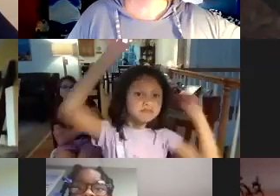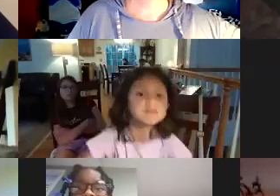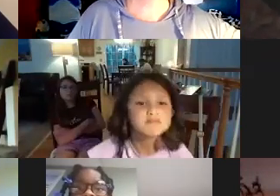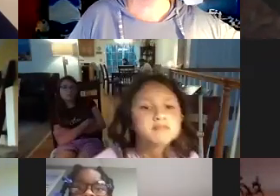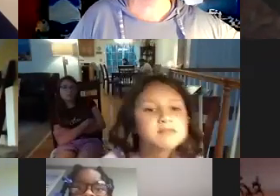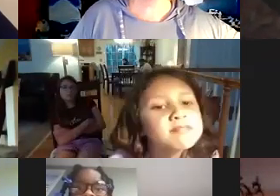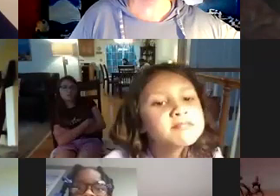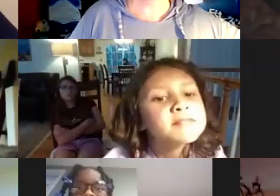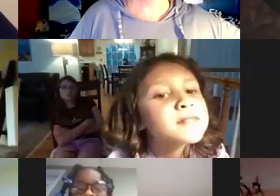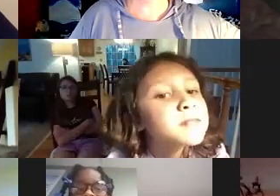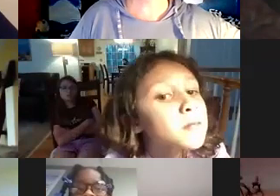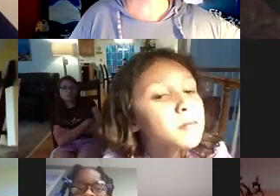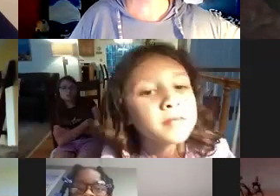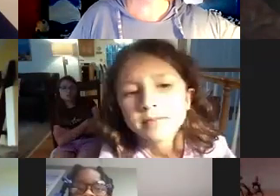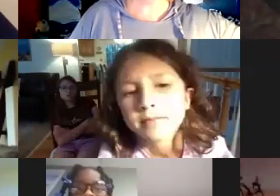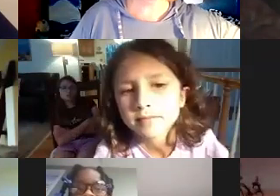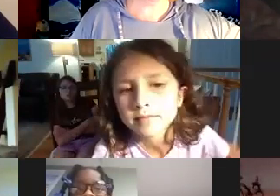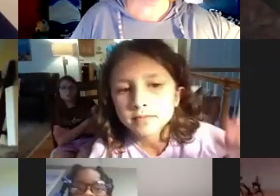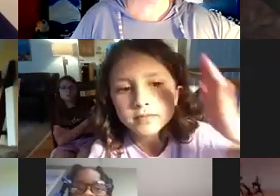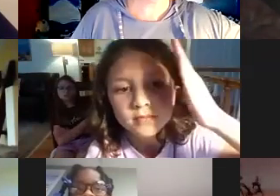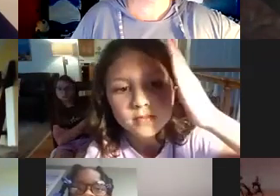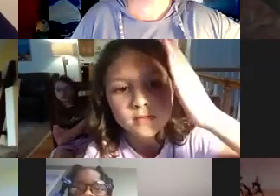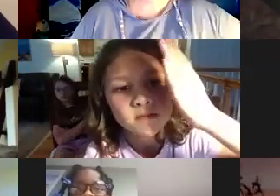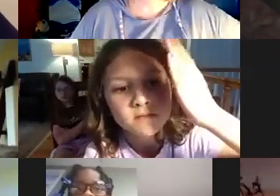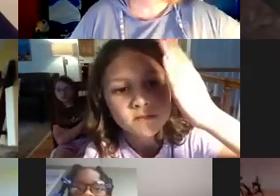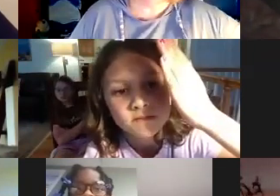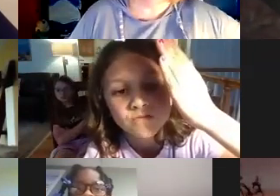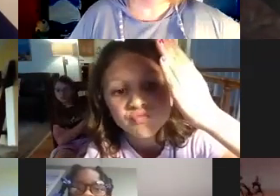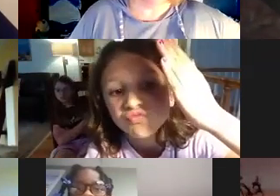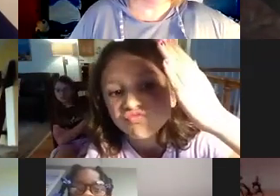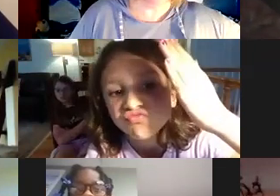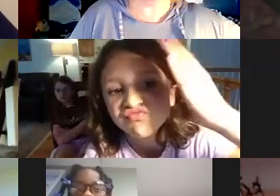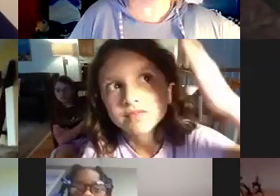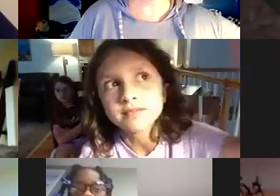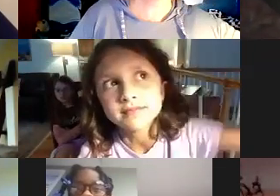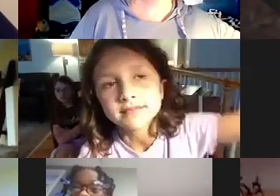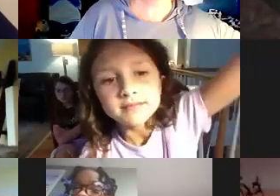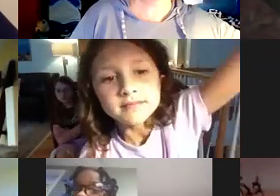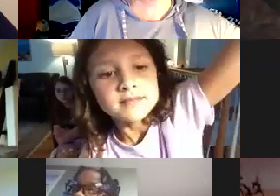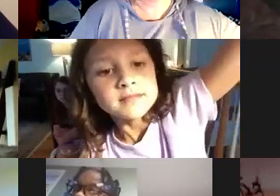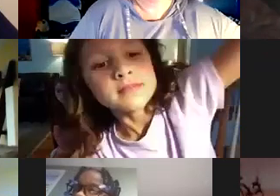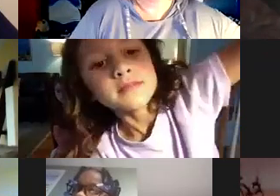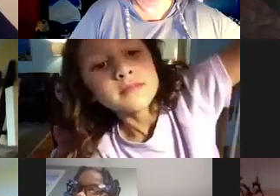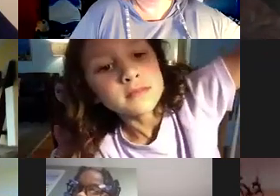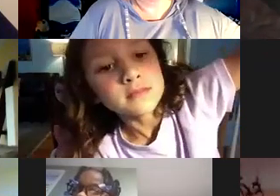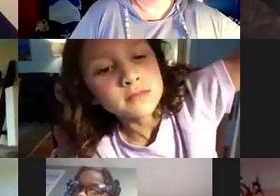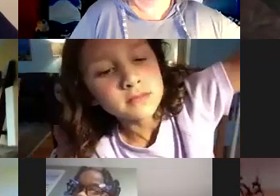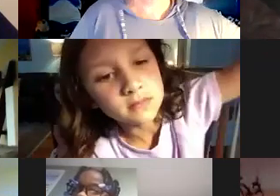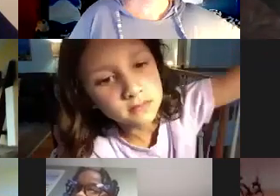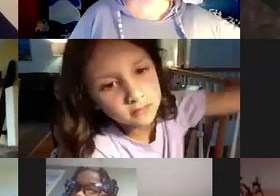We're glad so many of our girls could participate, and we're going to learn more about Zoom so even more people can do this in the future. So